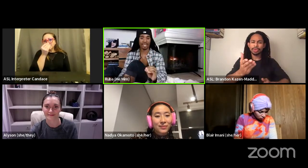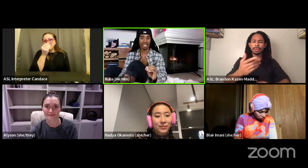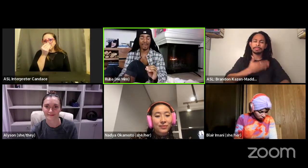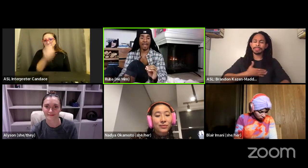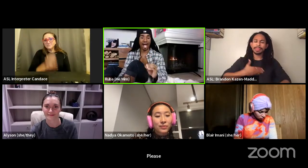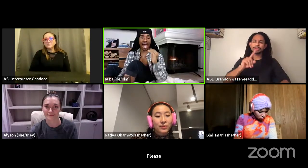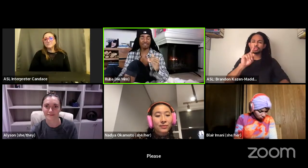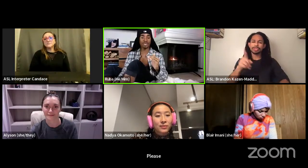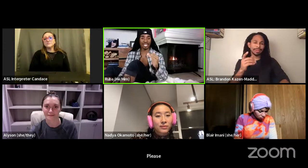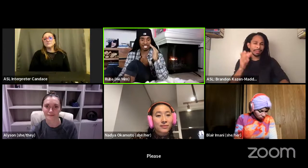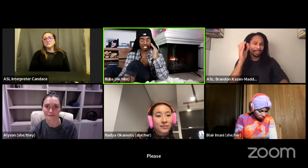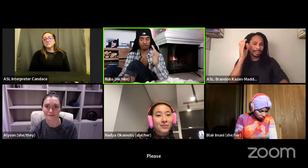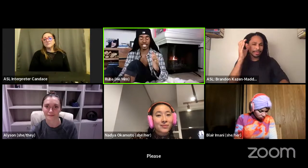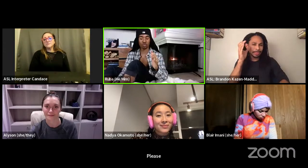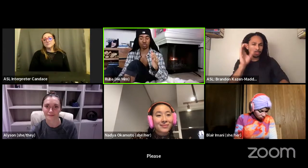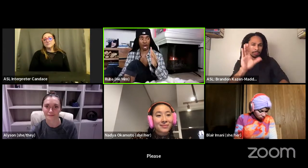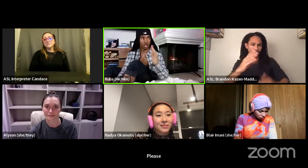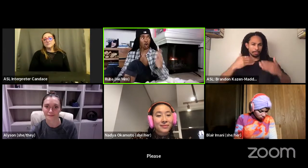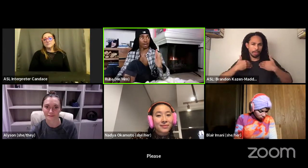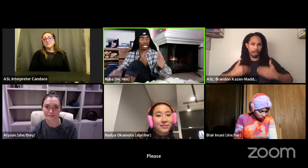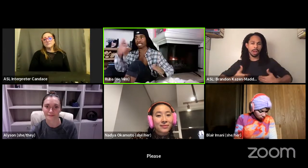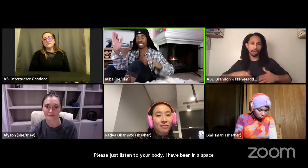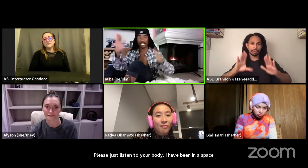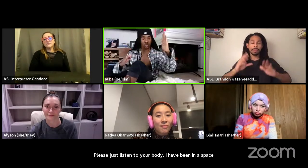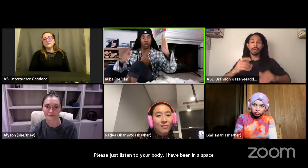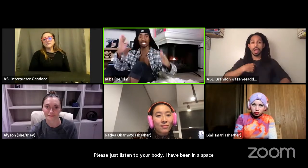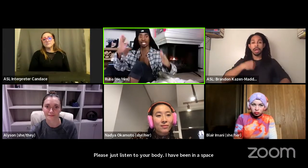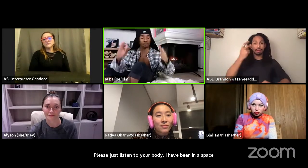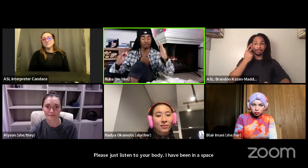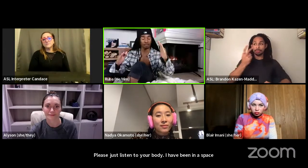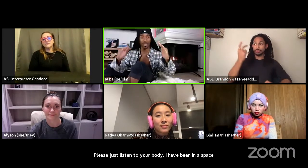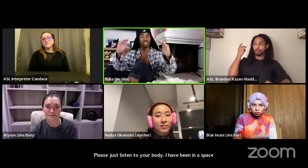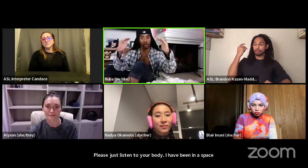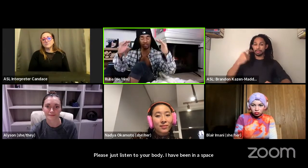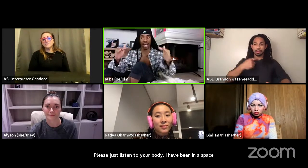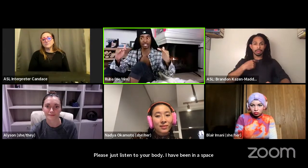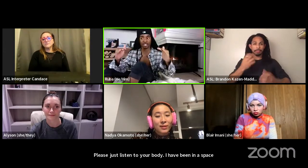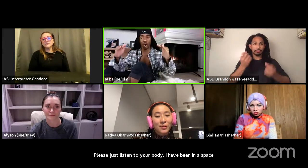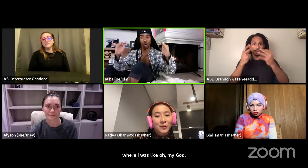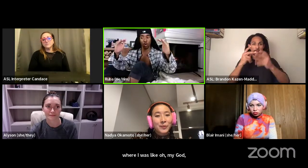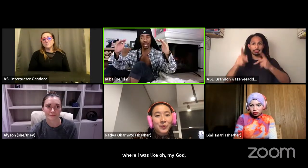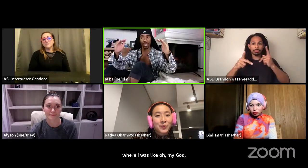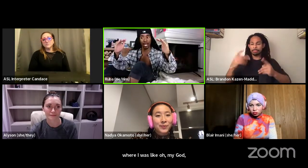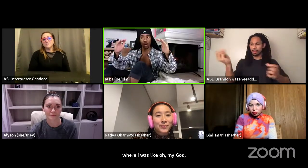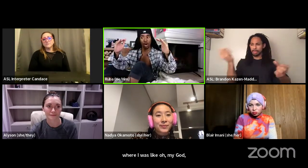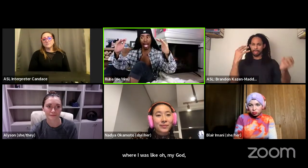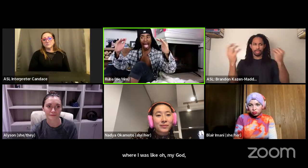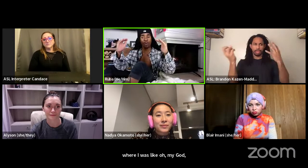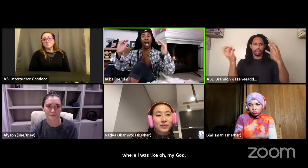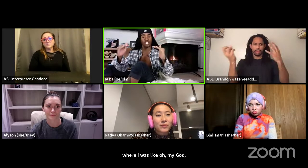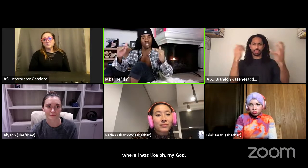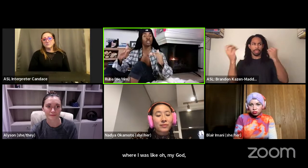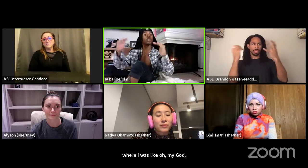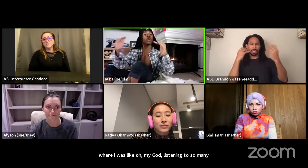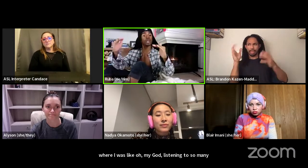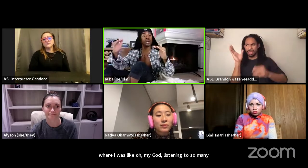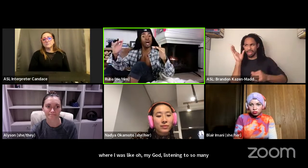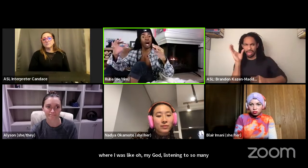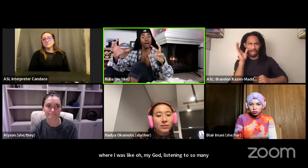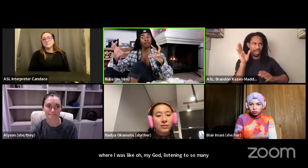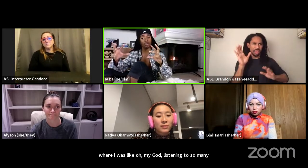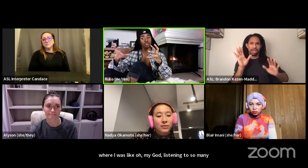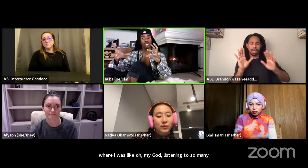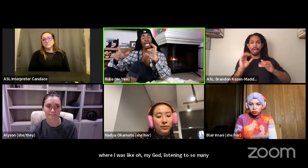to your body. I have been in a space where I was like, oh my God, listening to so many different people and their advice on how I should